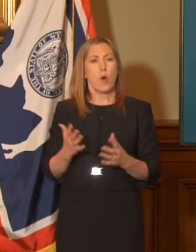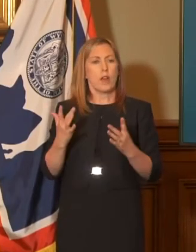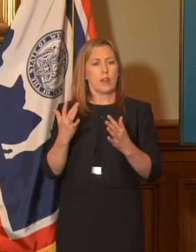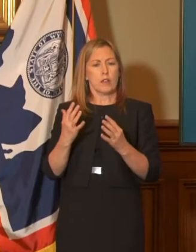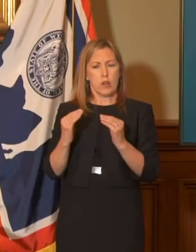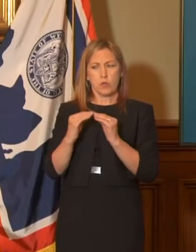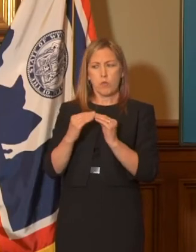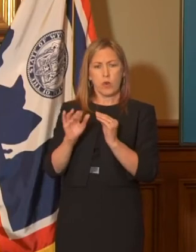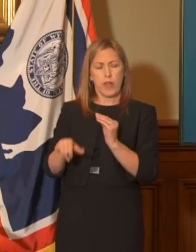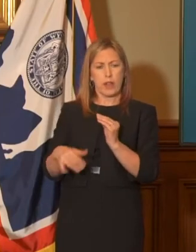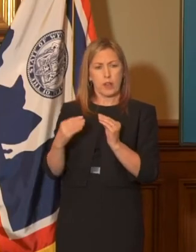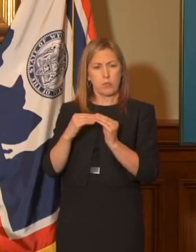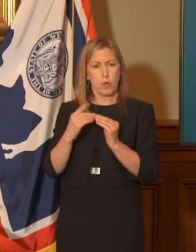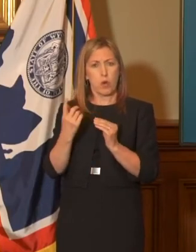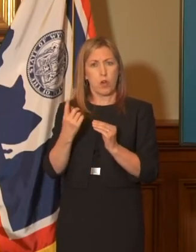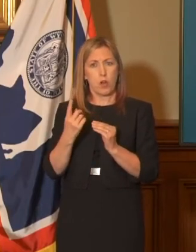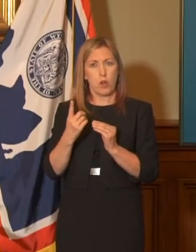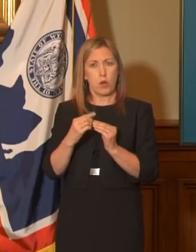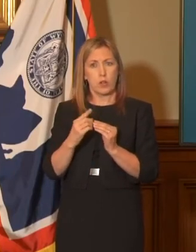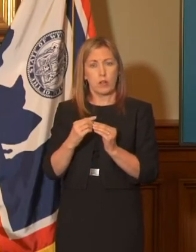Is there more to that? Just a second.